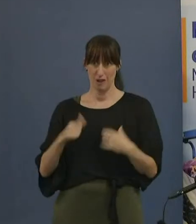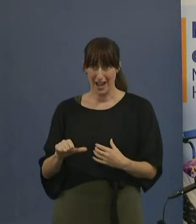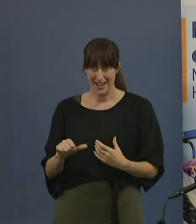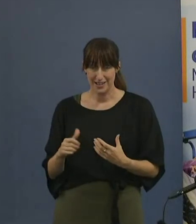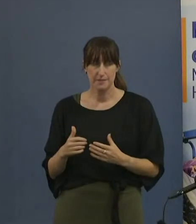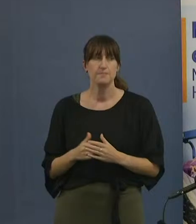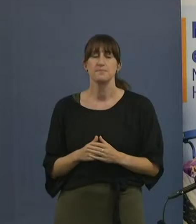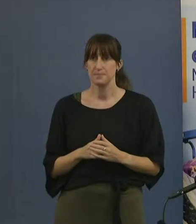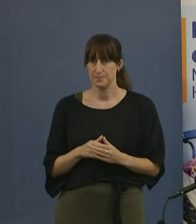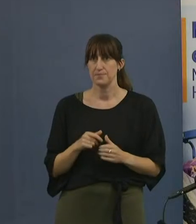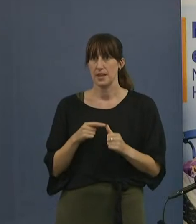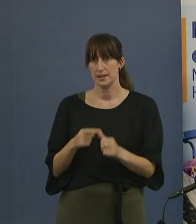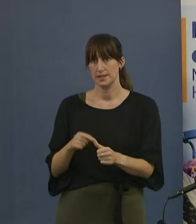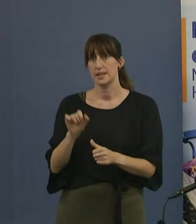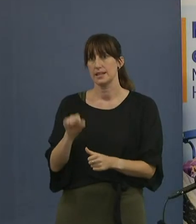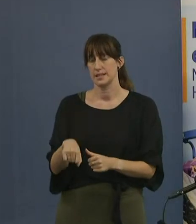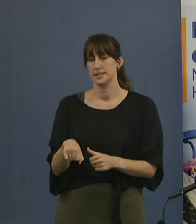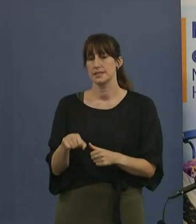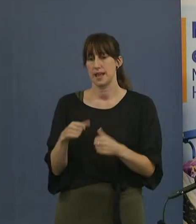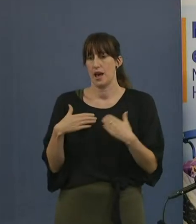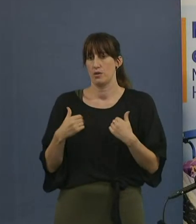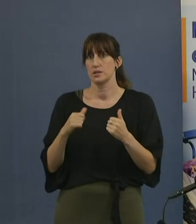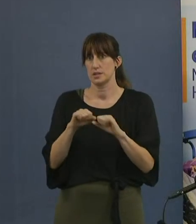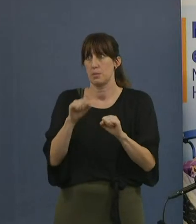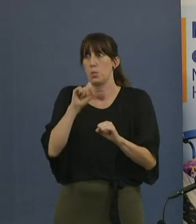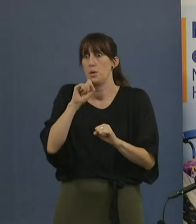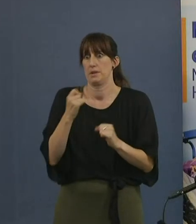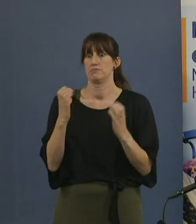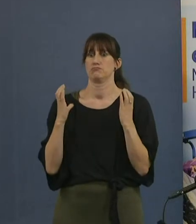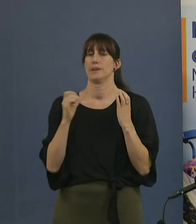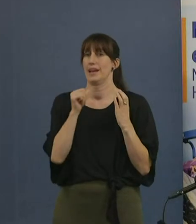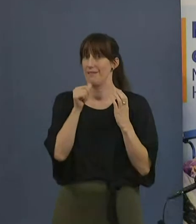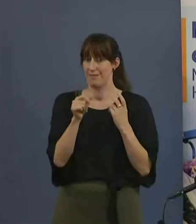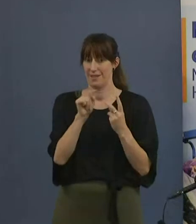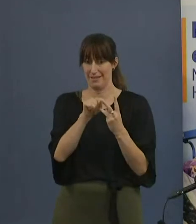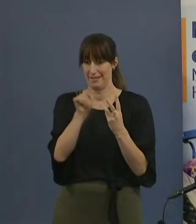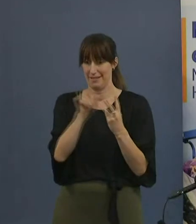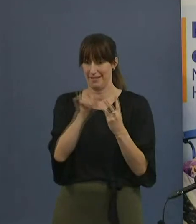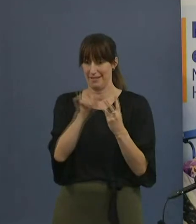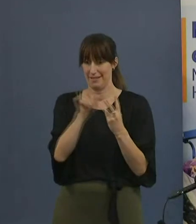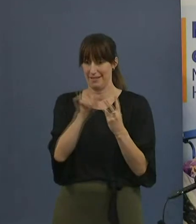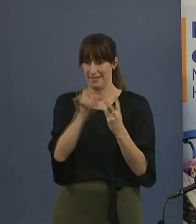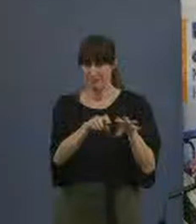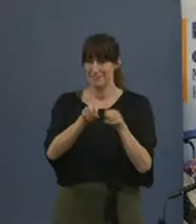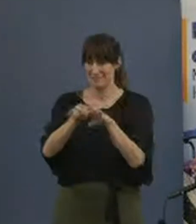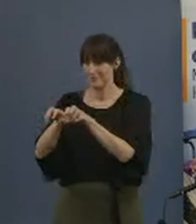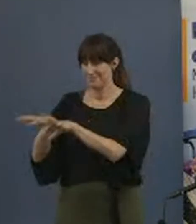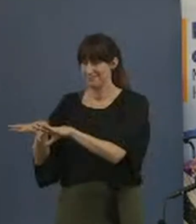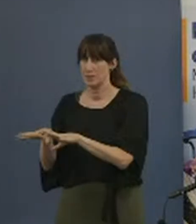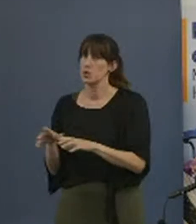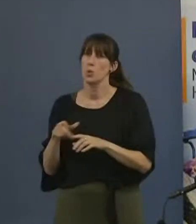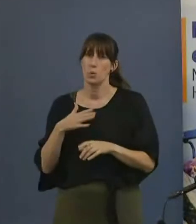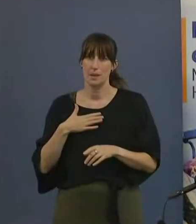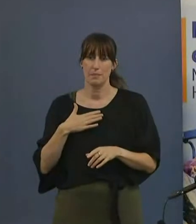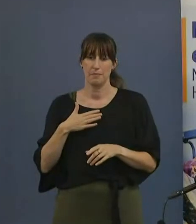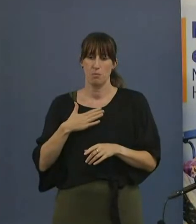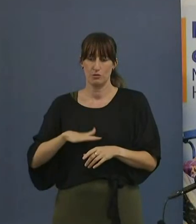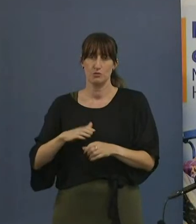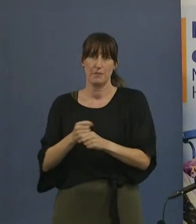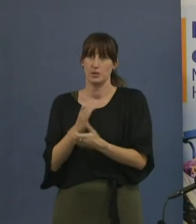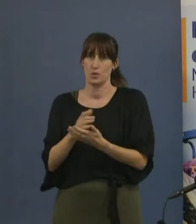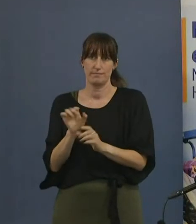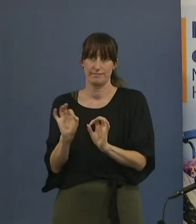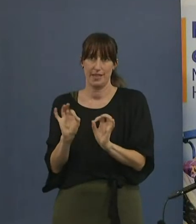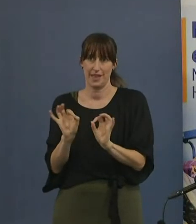put added strain onto the system, and we're doing everything that we can to make sure that we're not in that situation. And so that does mean that we need